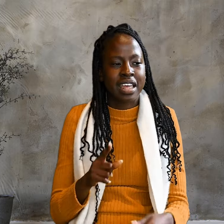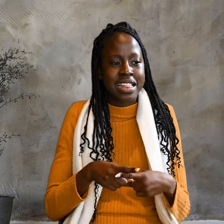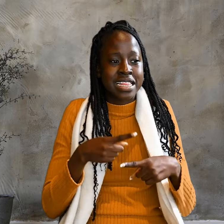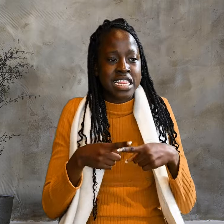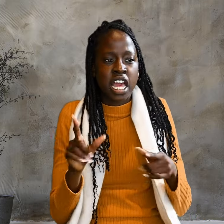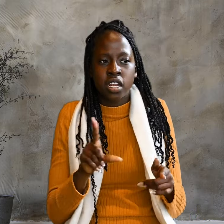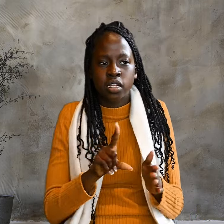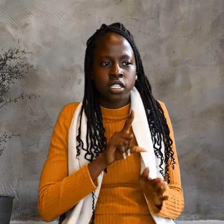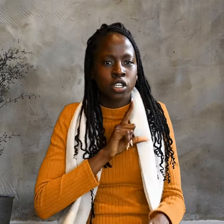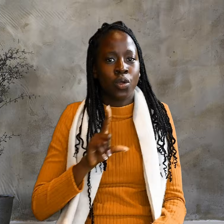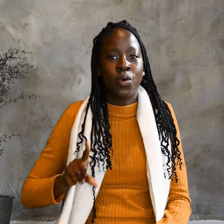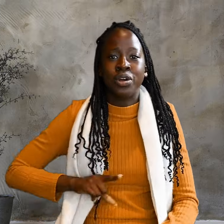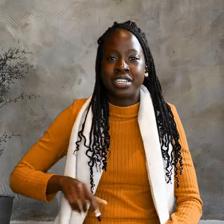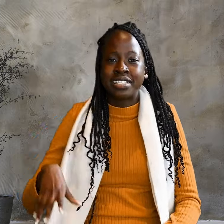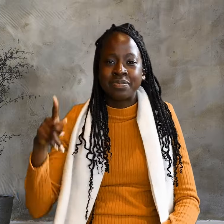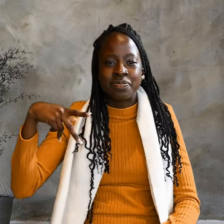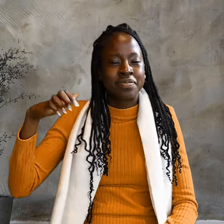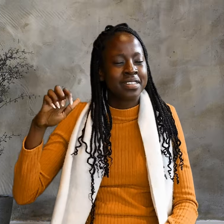"Then, Lord," Simon Peter replied,